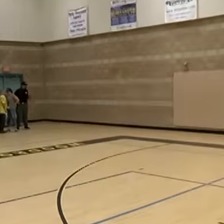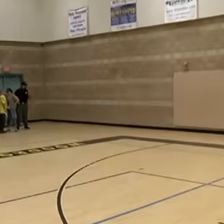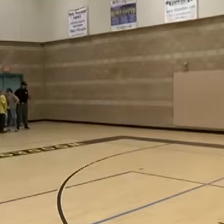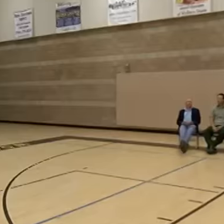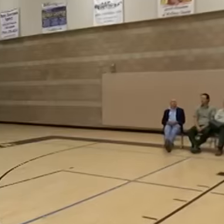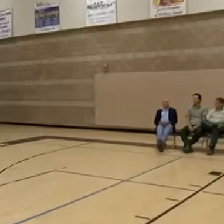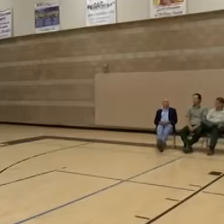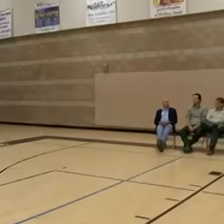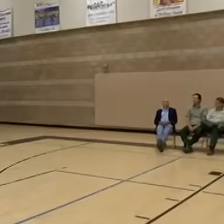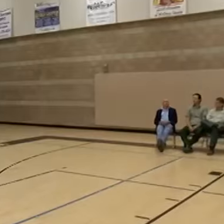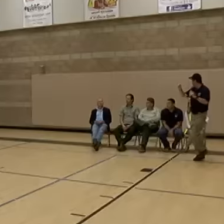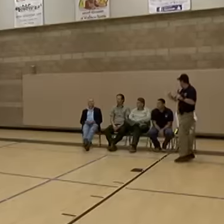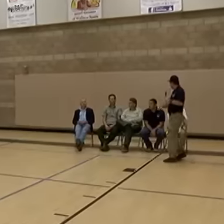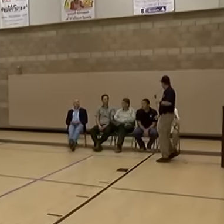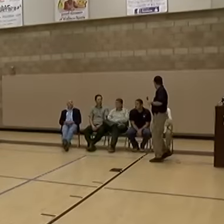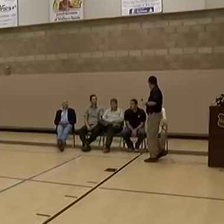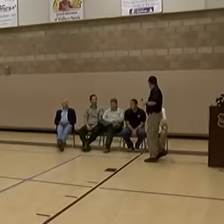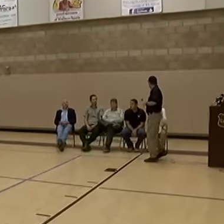meeting.